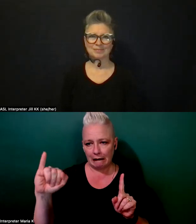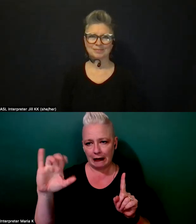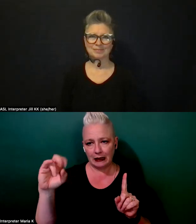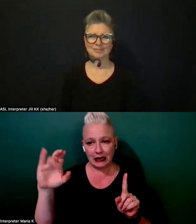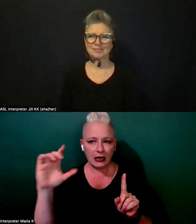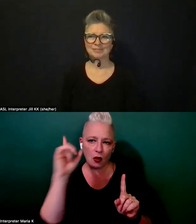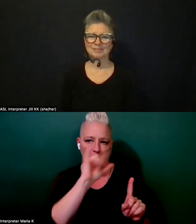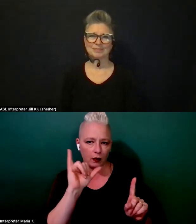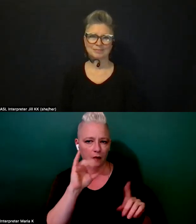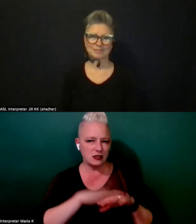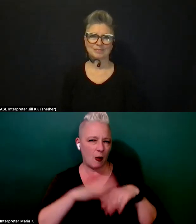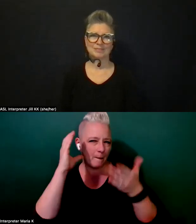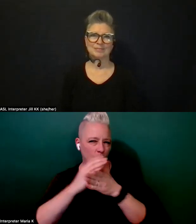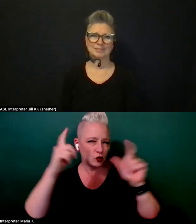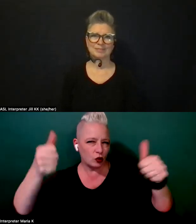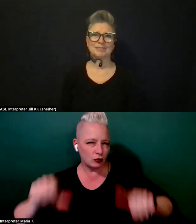poster.